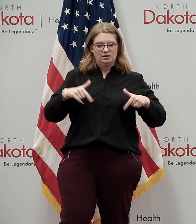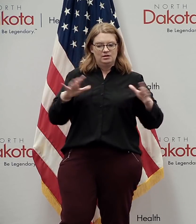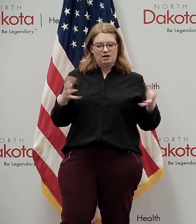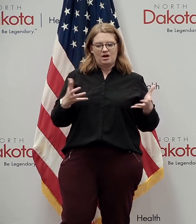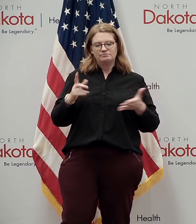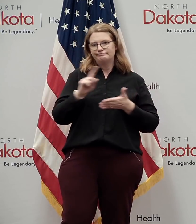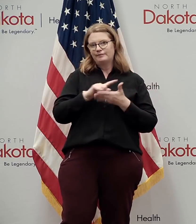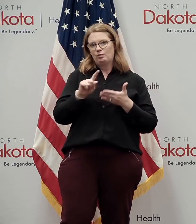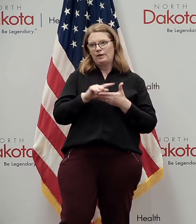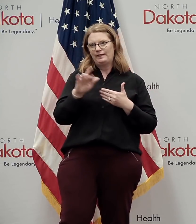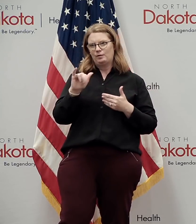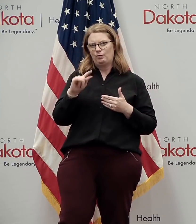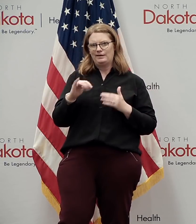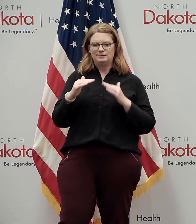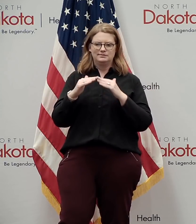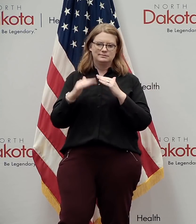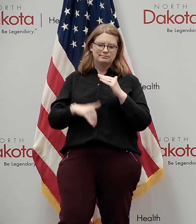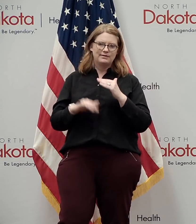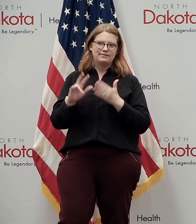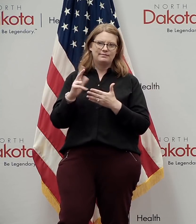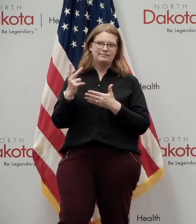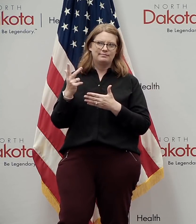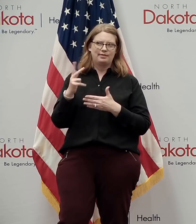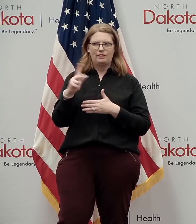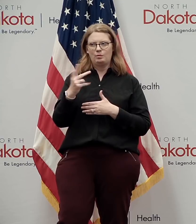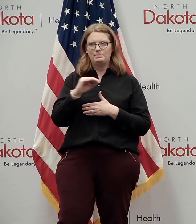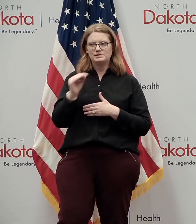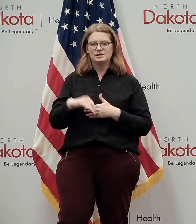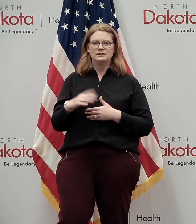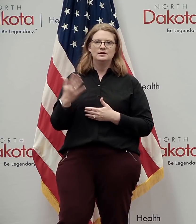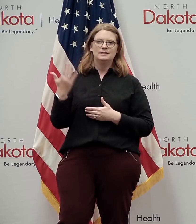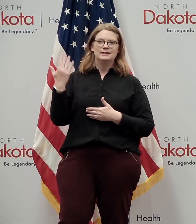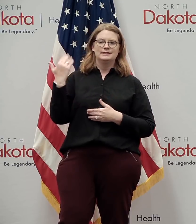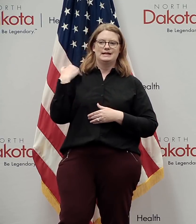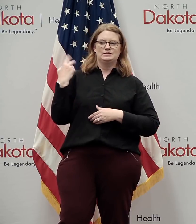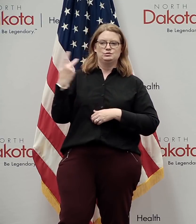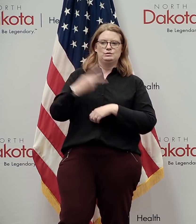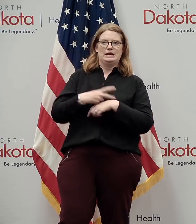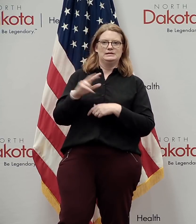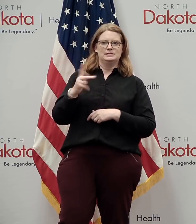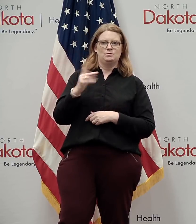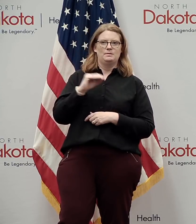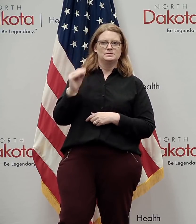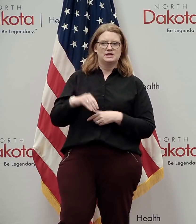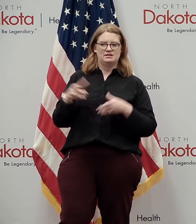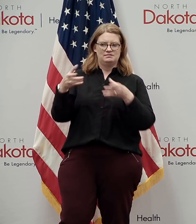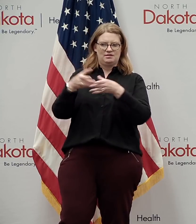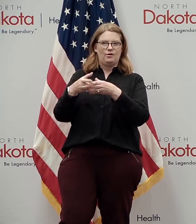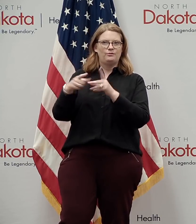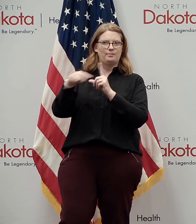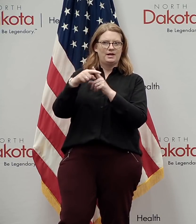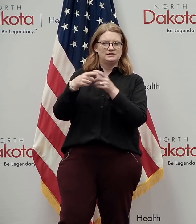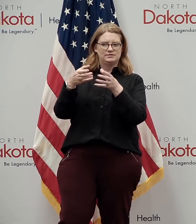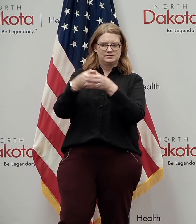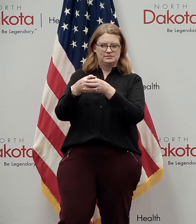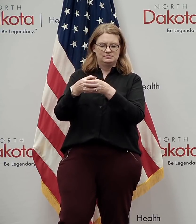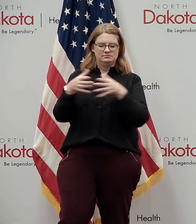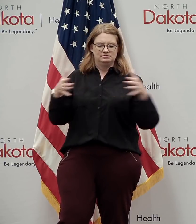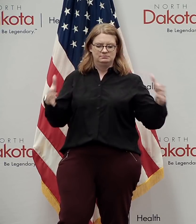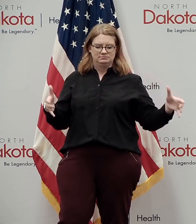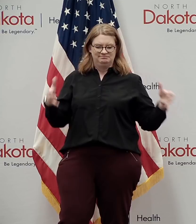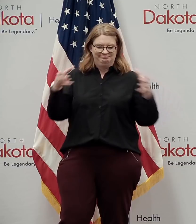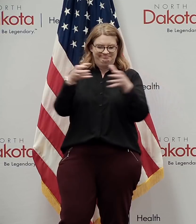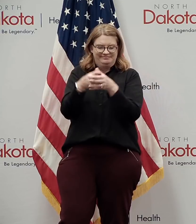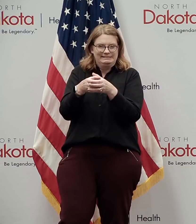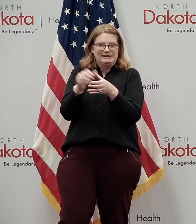weekly rate, below 3%. Our last 2 days, which is trending up, is a 3% rate. It is again,